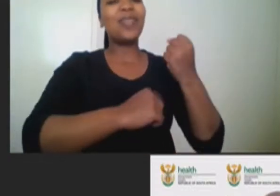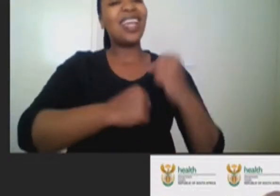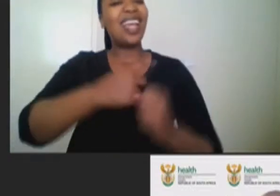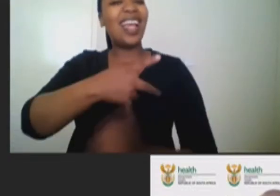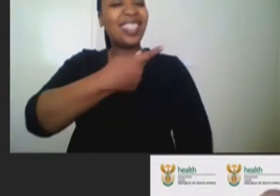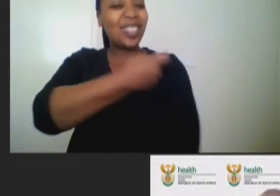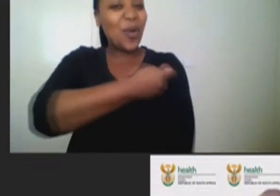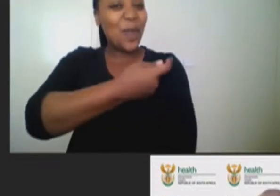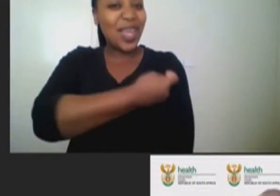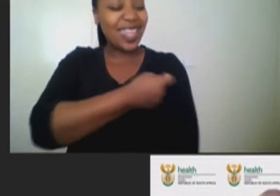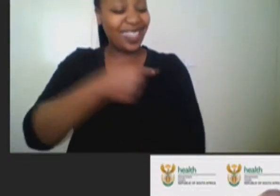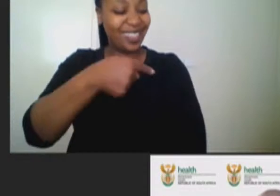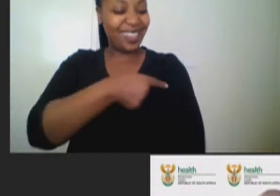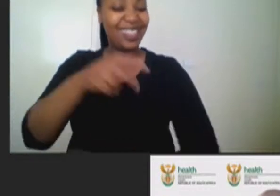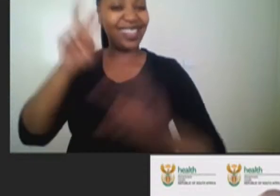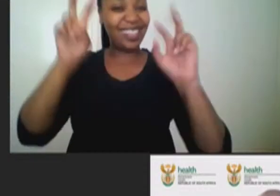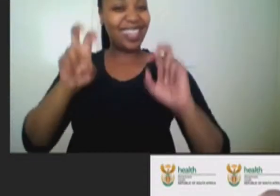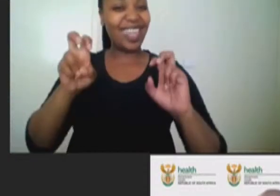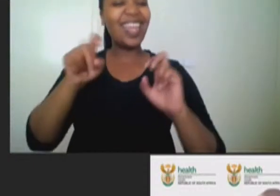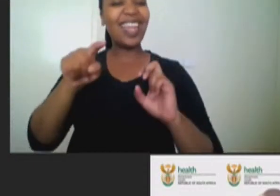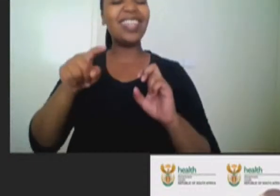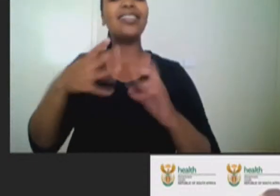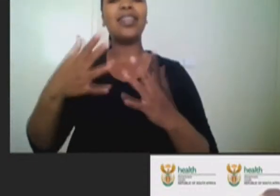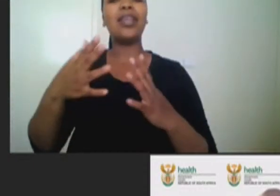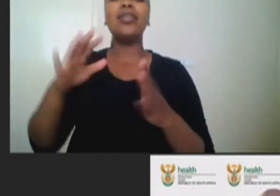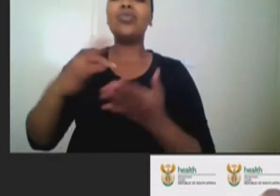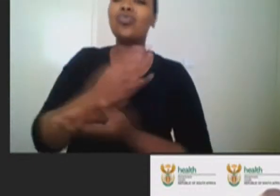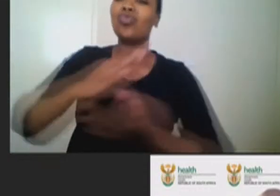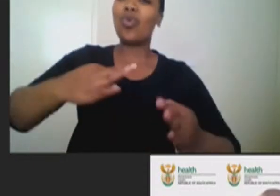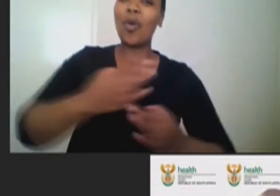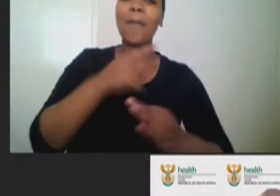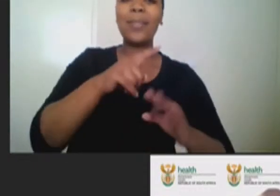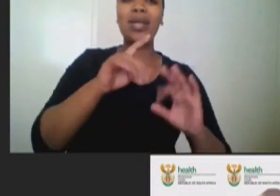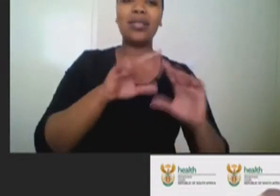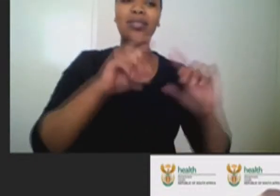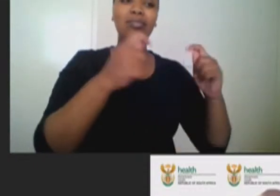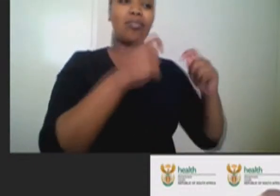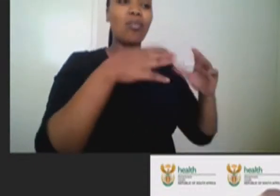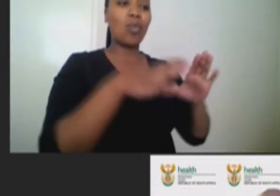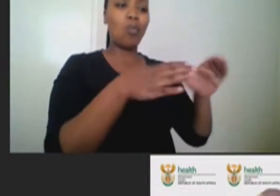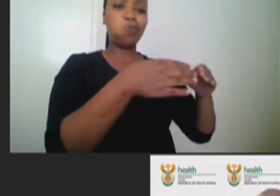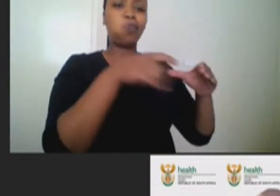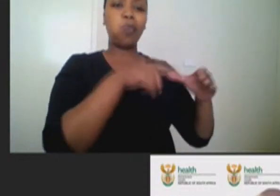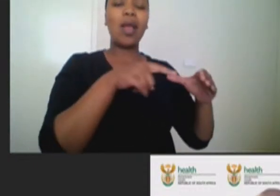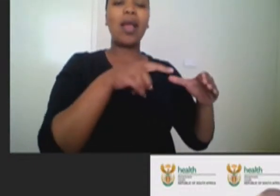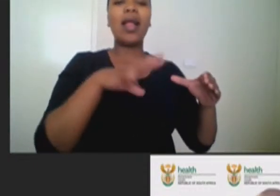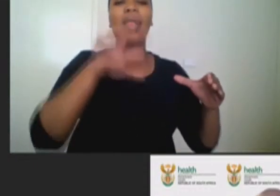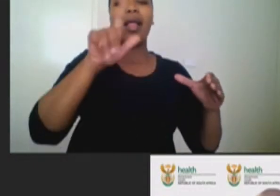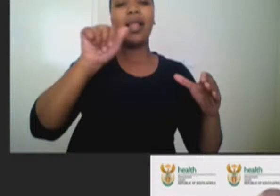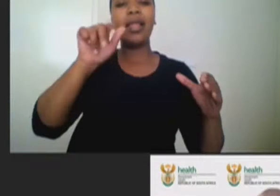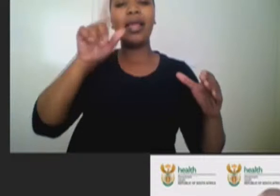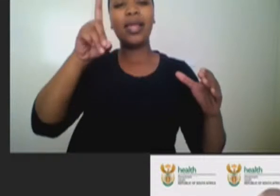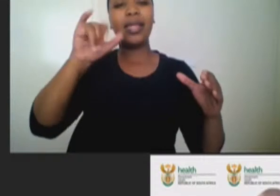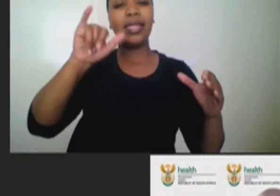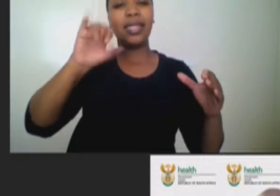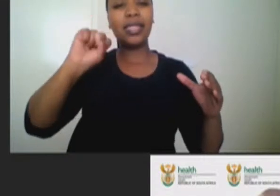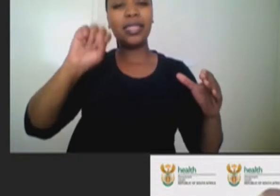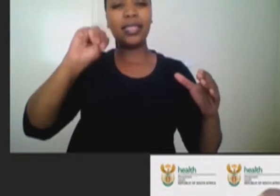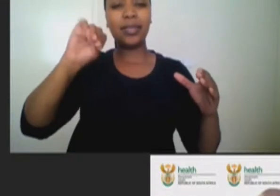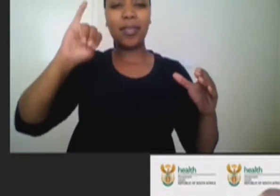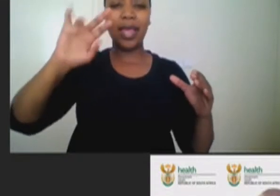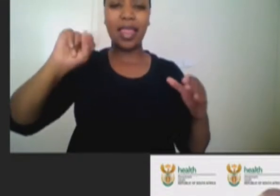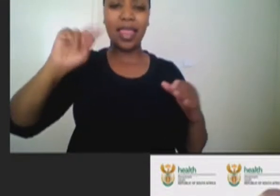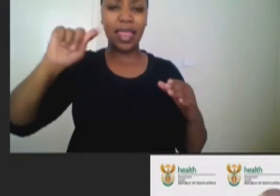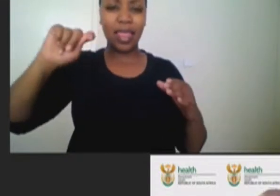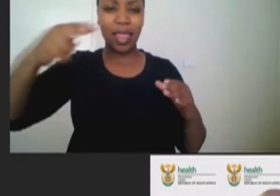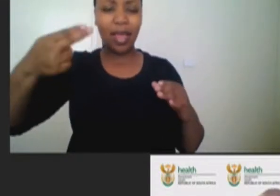by Smith Black Mambas, also encouraging South Africans to vaccinate. But Minister, I would really love to